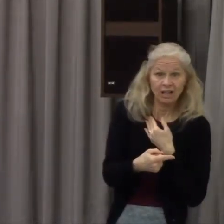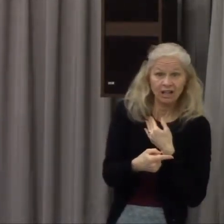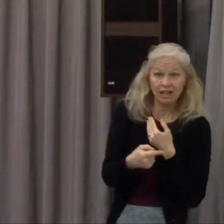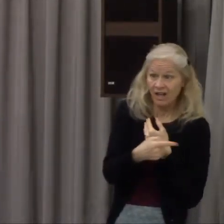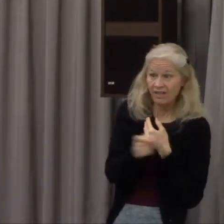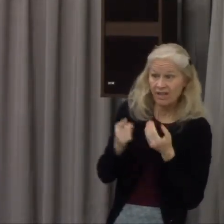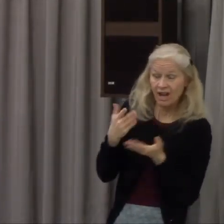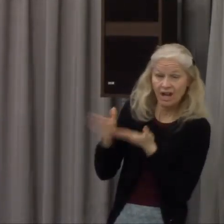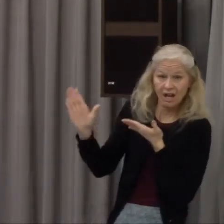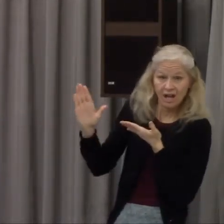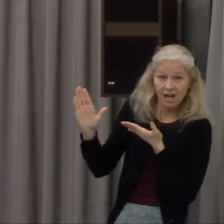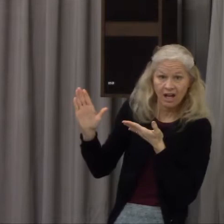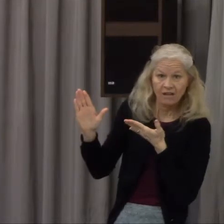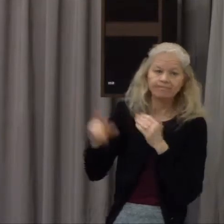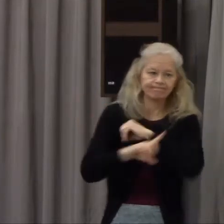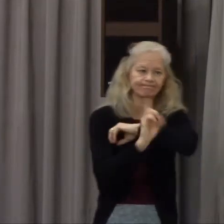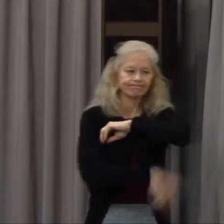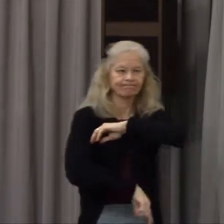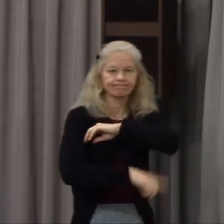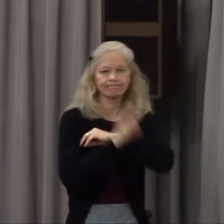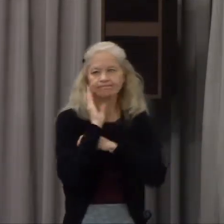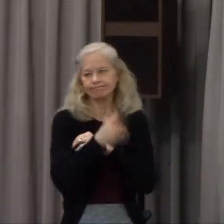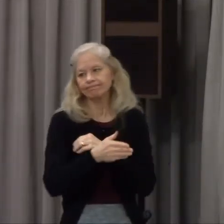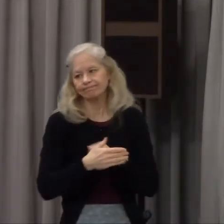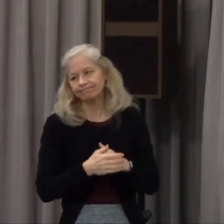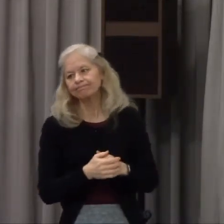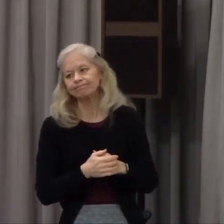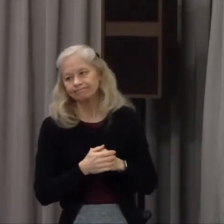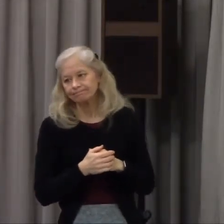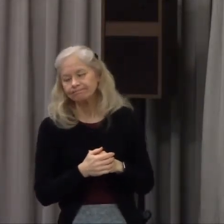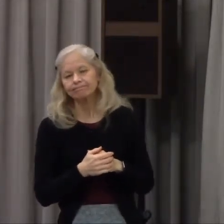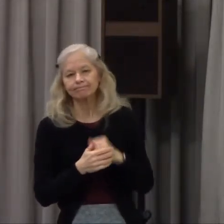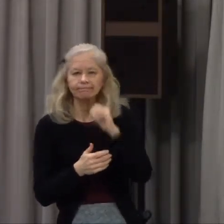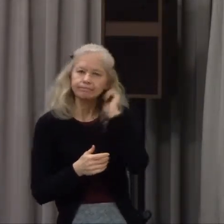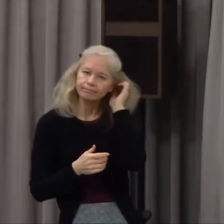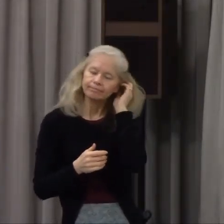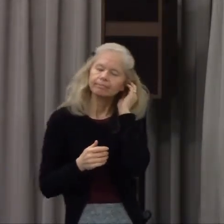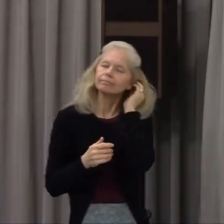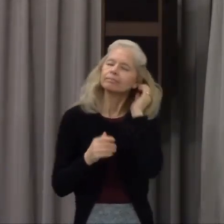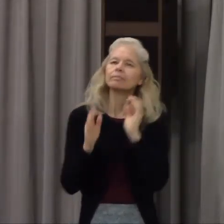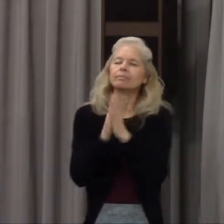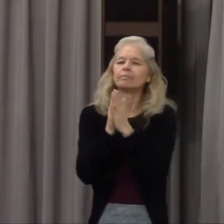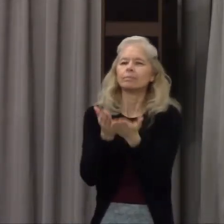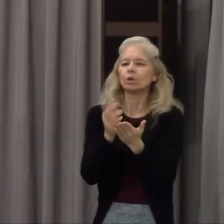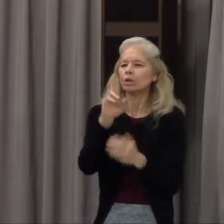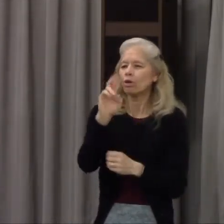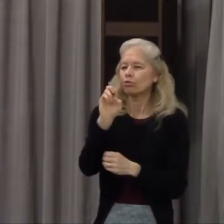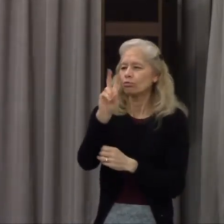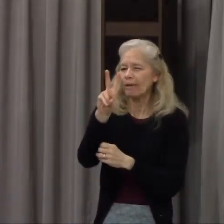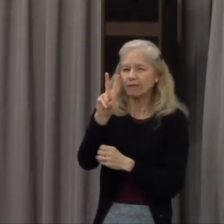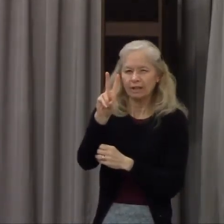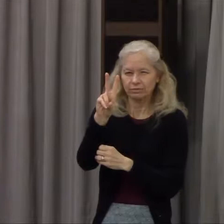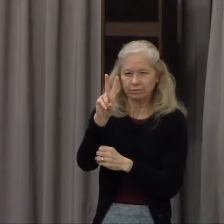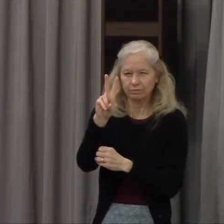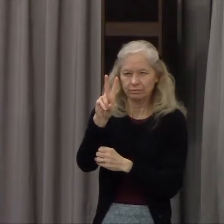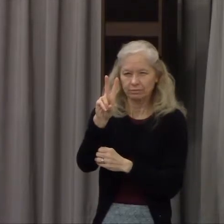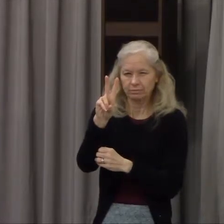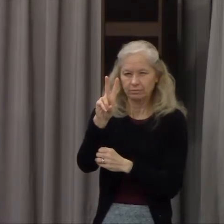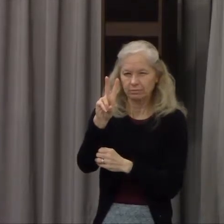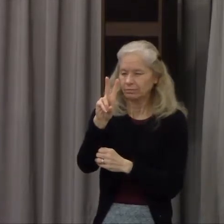It's a penal sword. Revelation chapter 1 and verse 16. John is banished to the